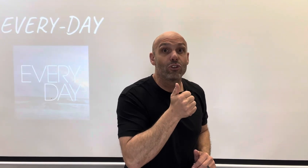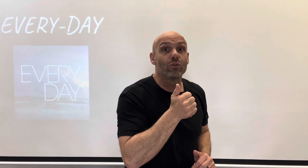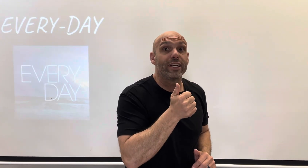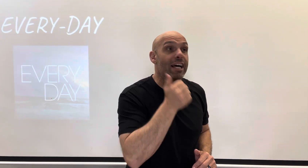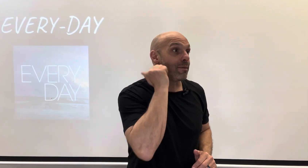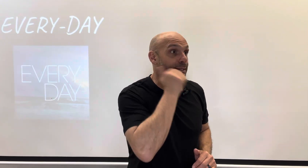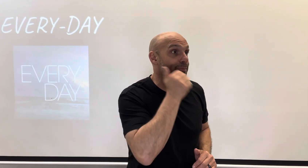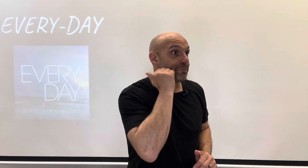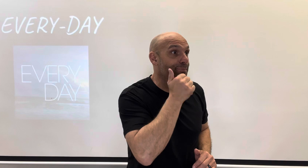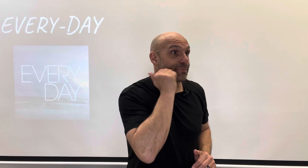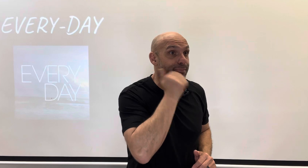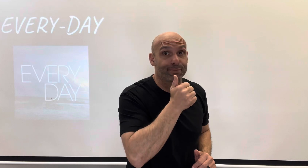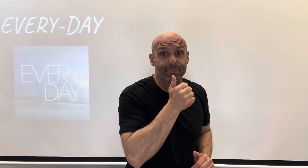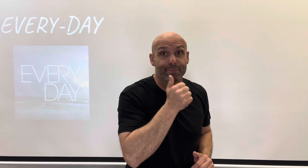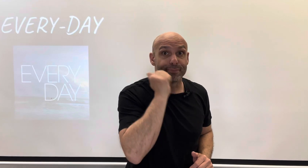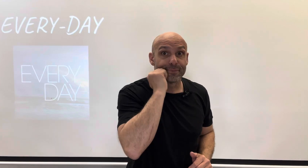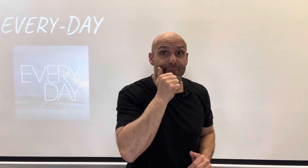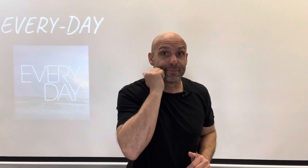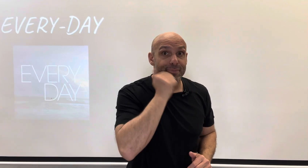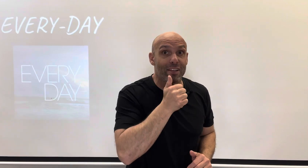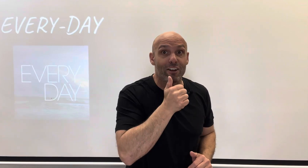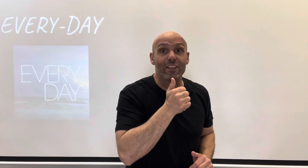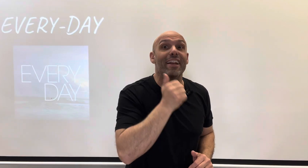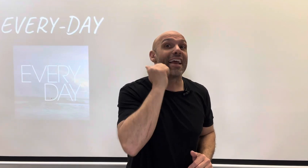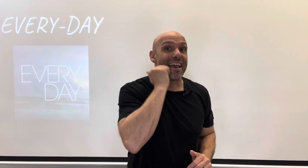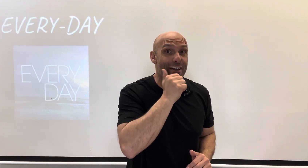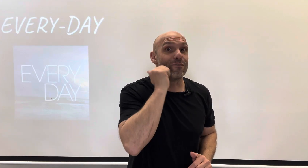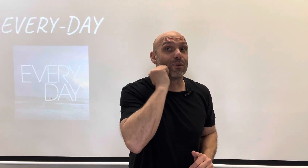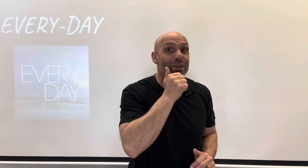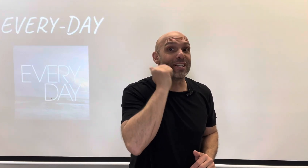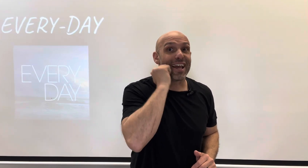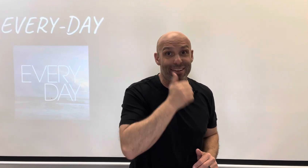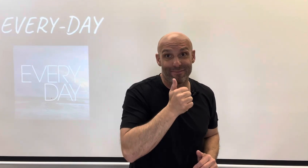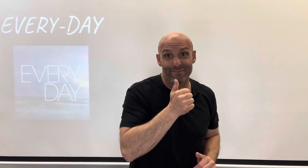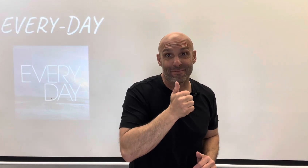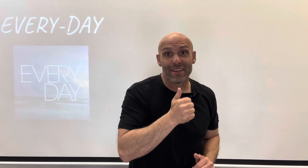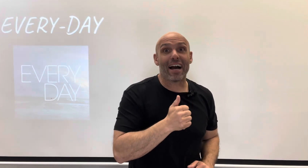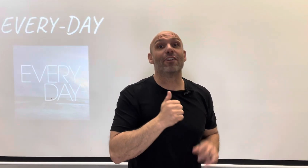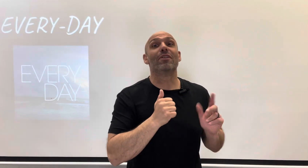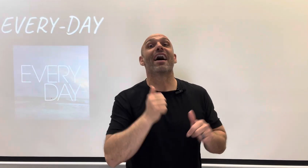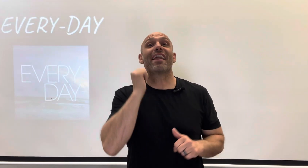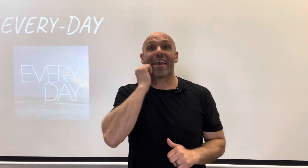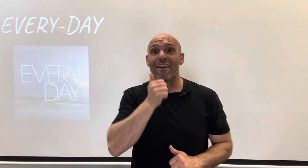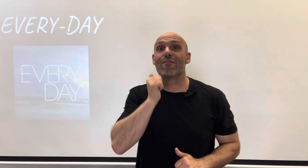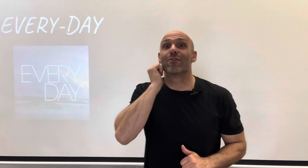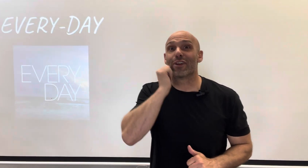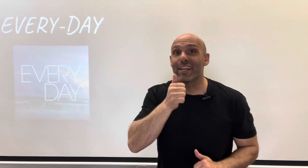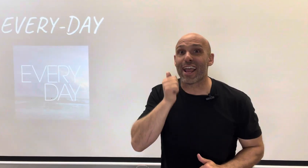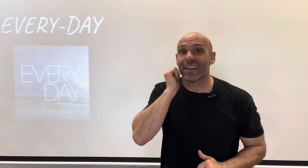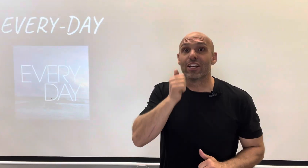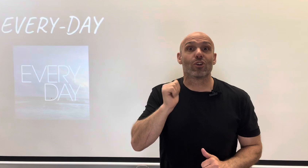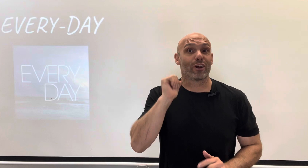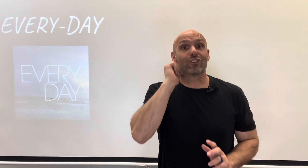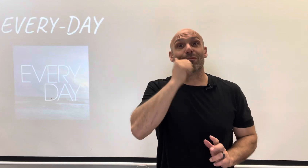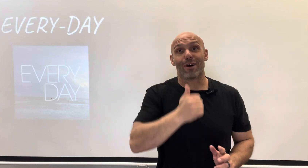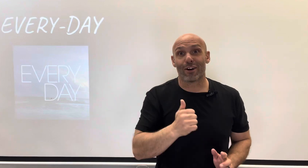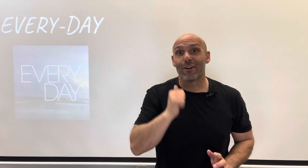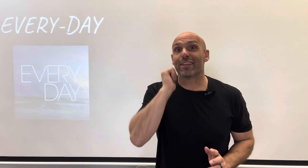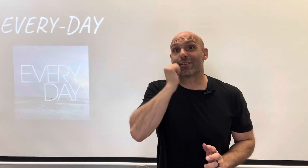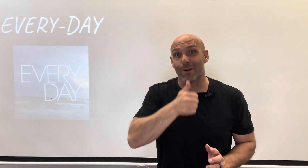2-3 times. And you're saying every day. I do that every day. So it goes tomorrow and tomorrow